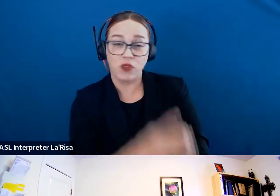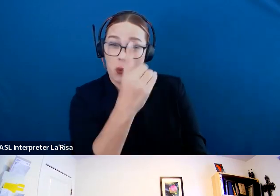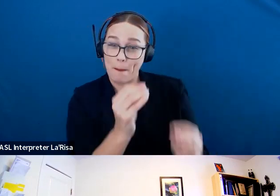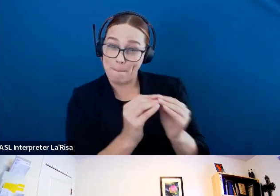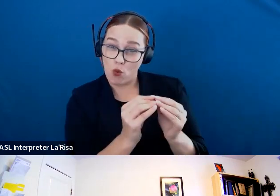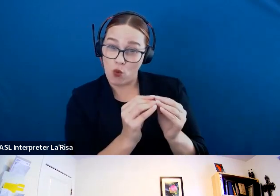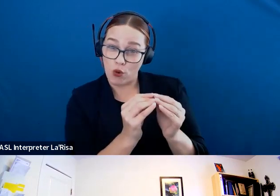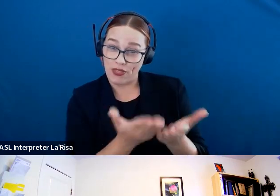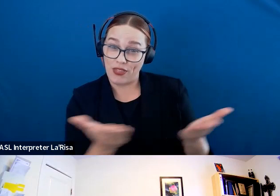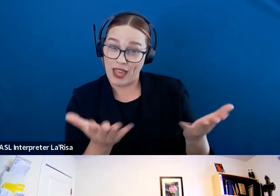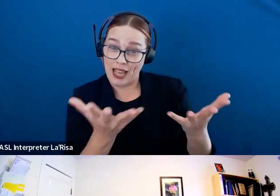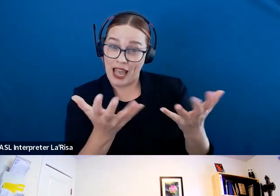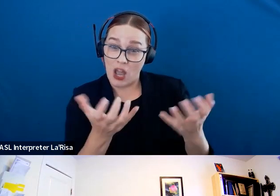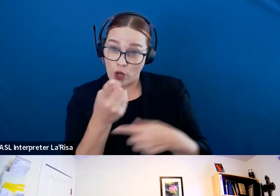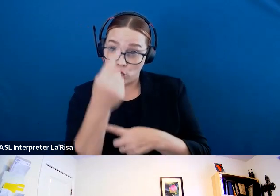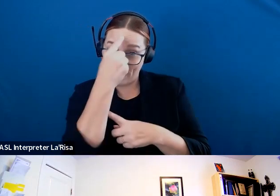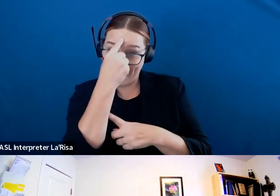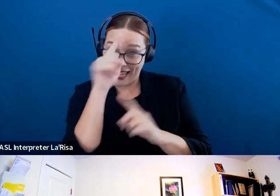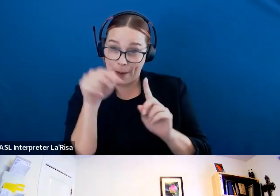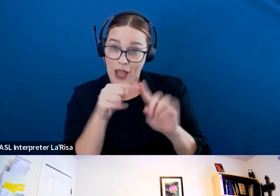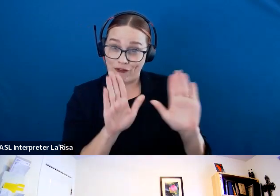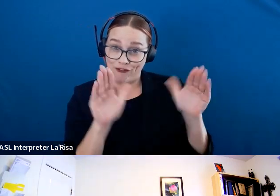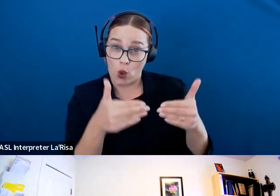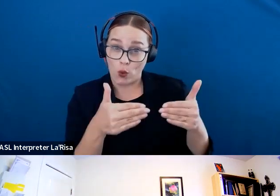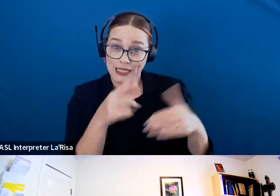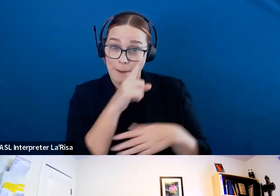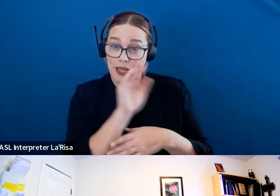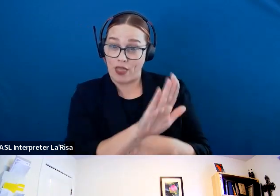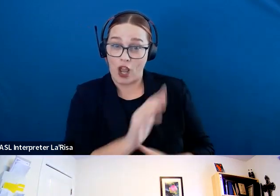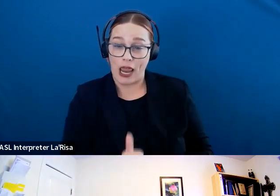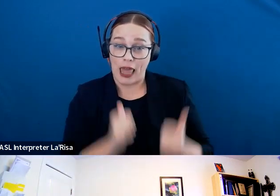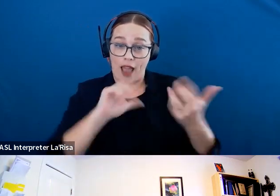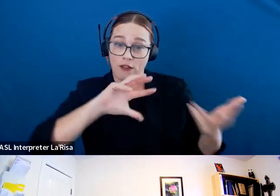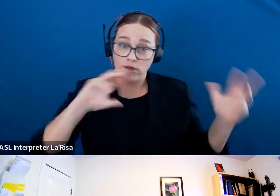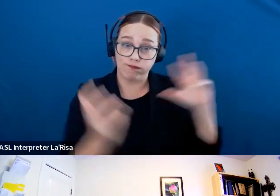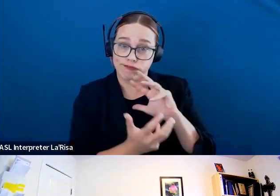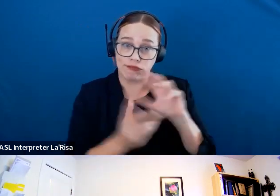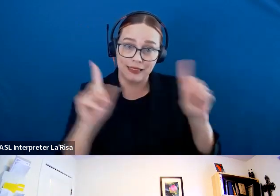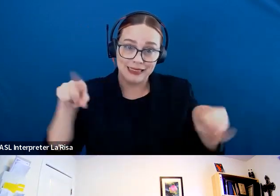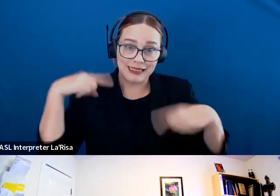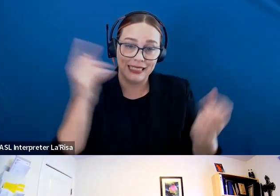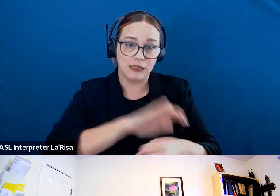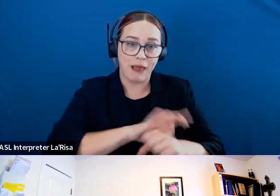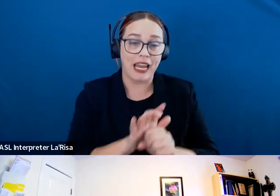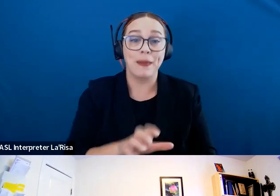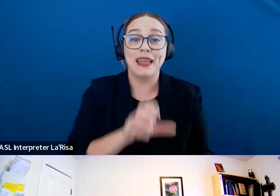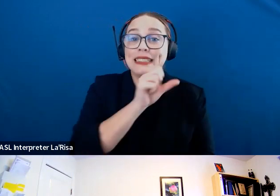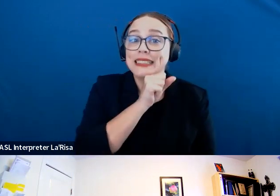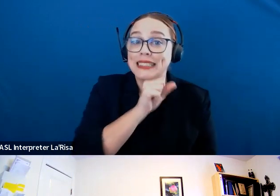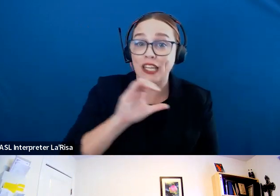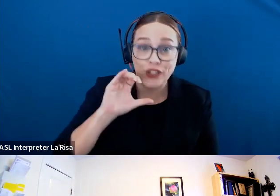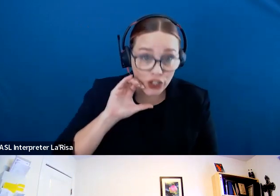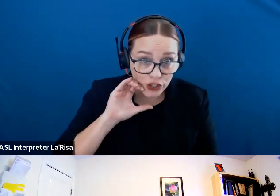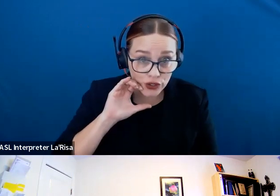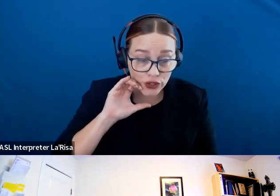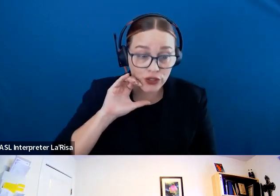want you to think about focusing on, because their lives have been turned upside down since the pandemic, and that's the seniors. They need more training